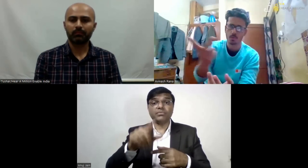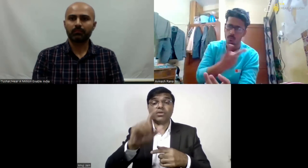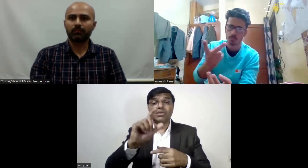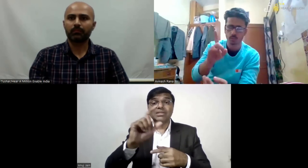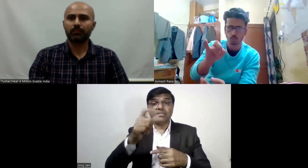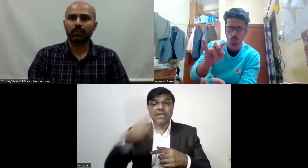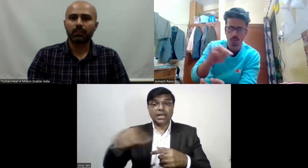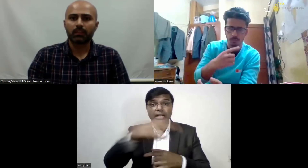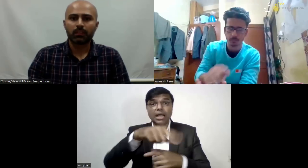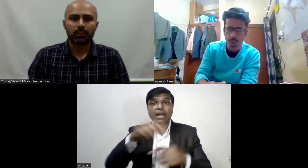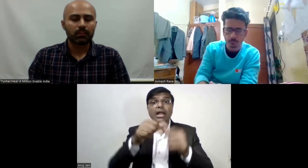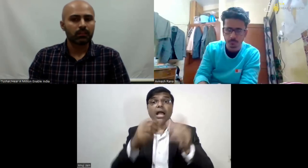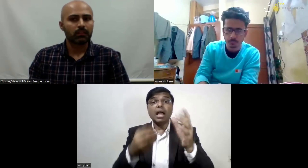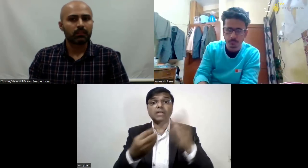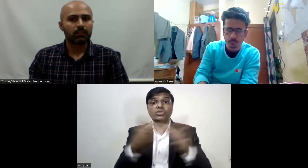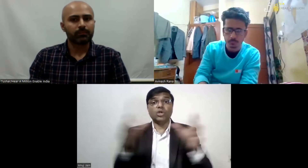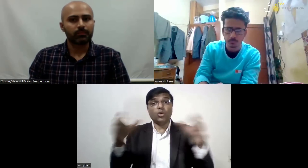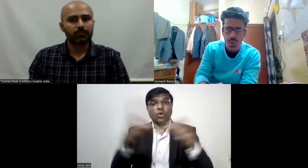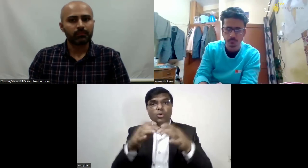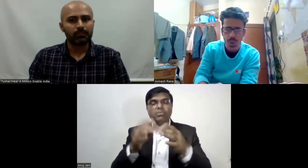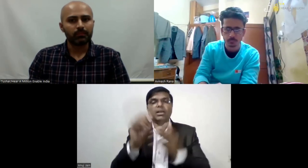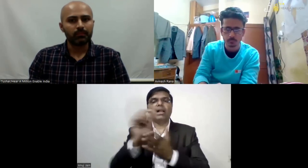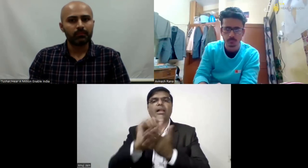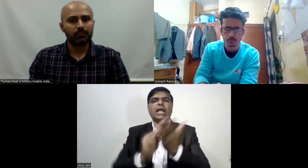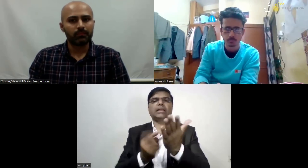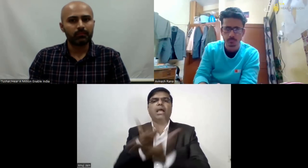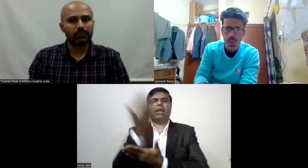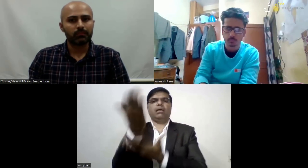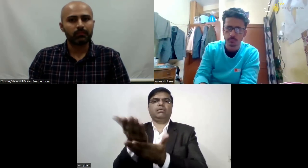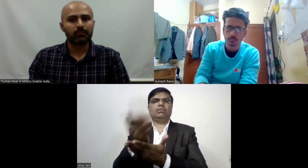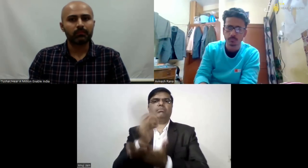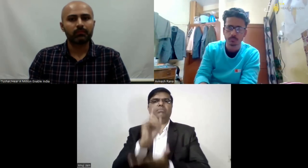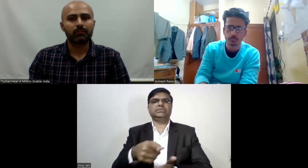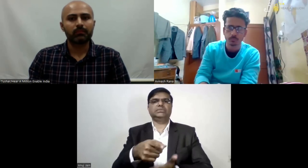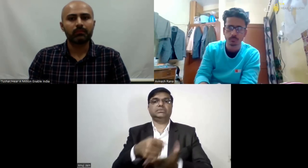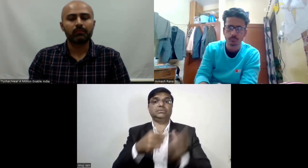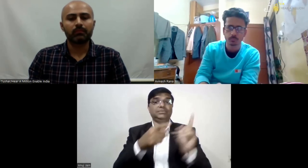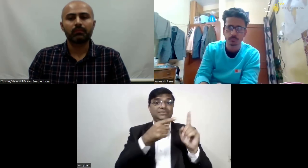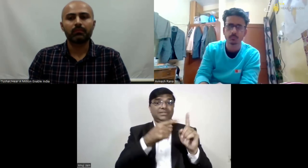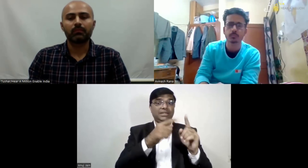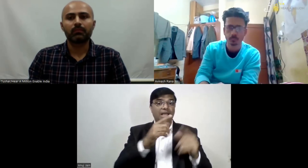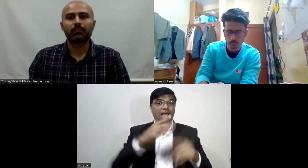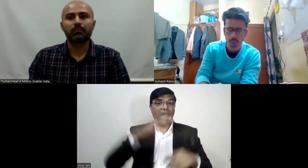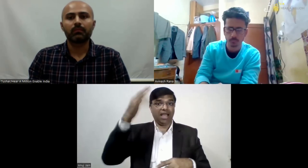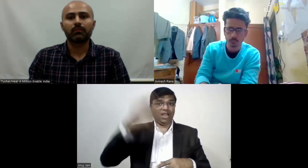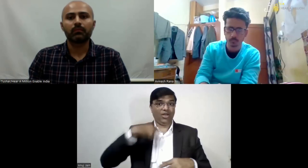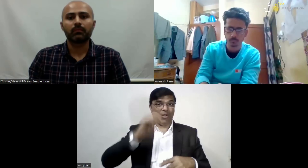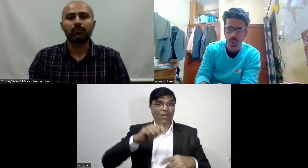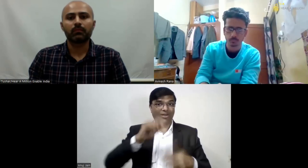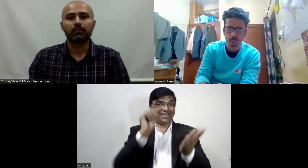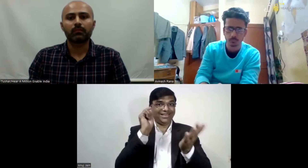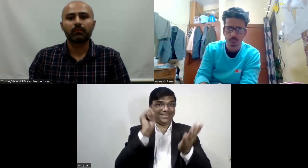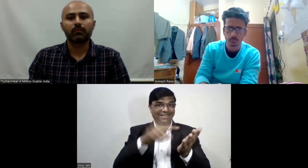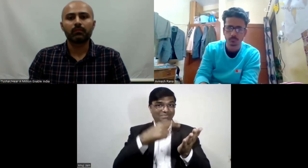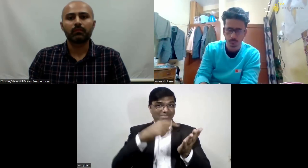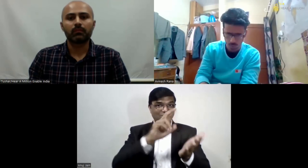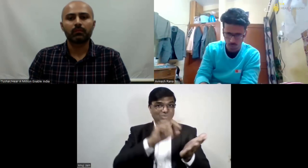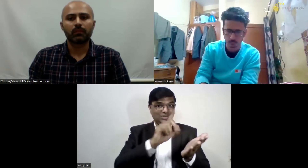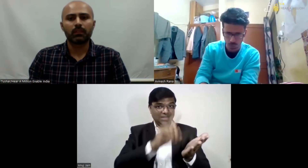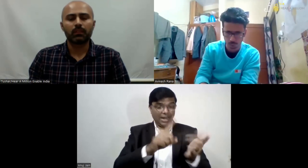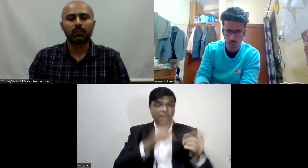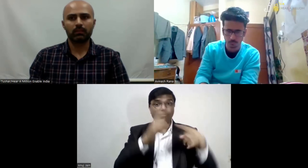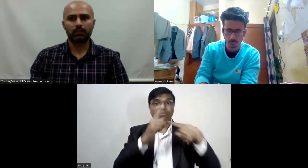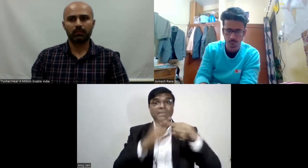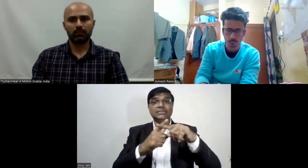the application. So in sector 16 Panchkula as well. So the association has to write the letter,